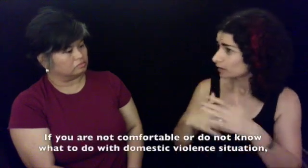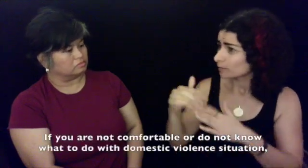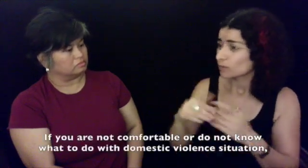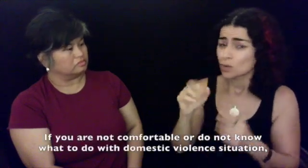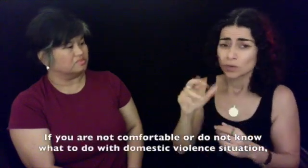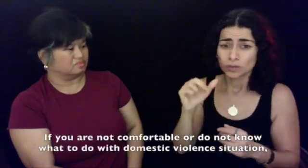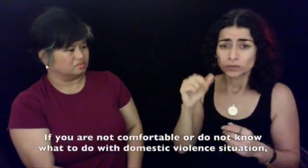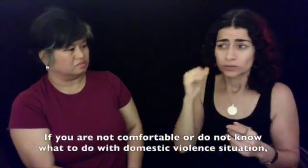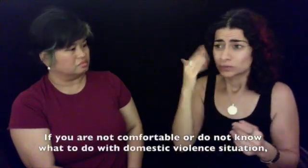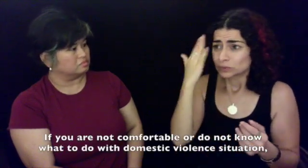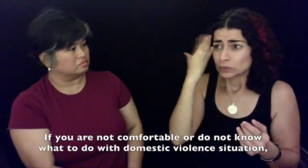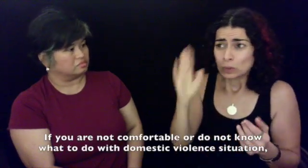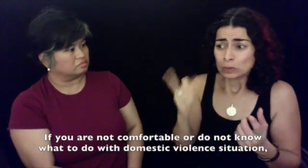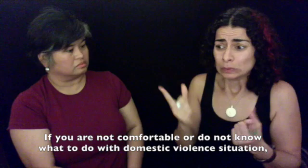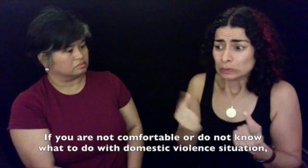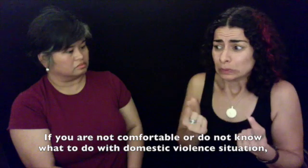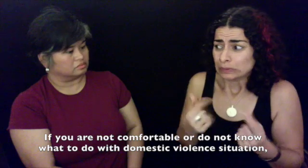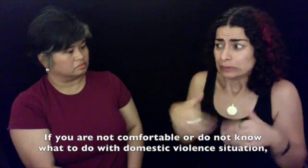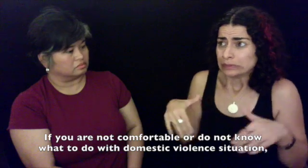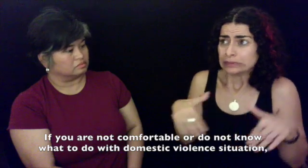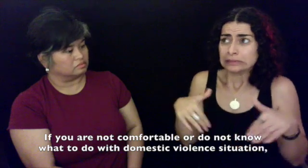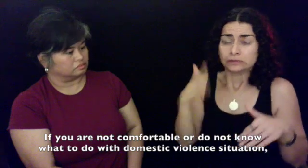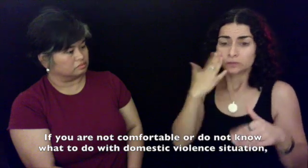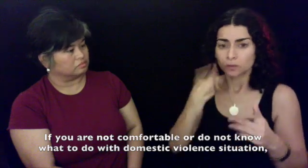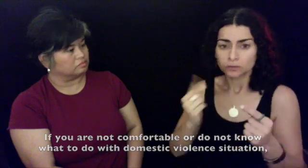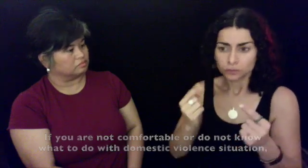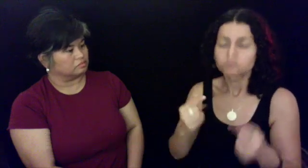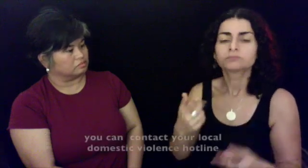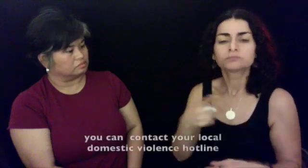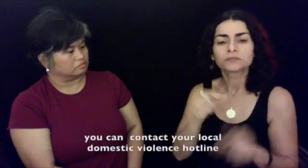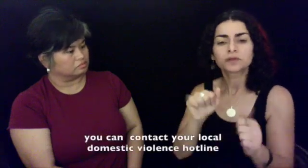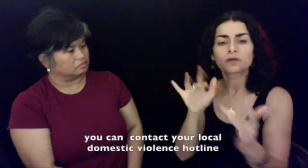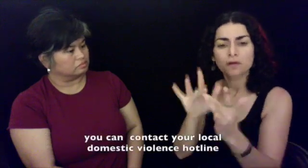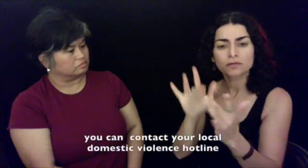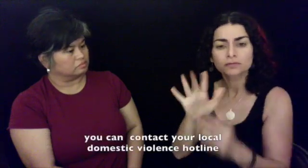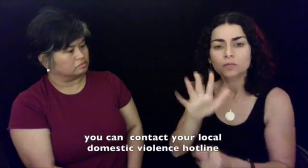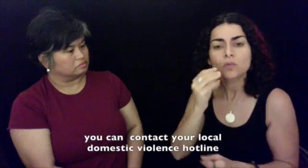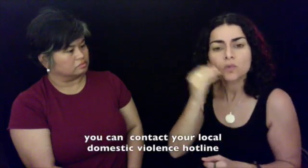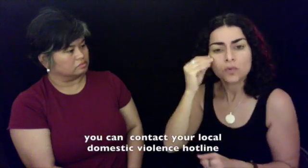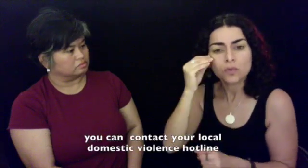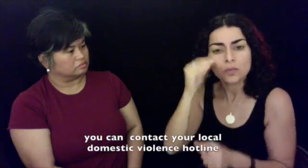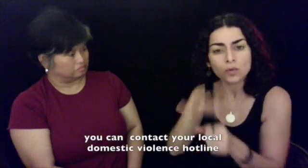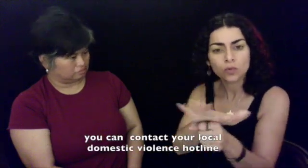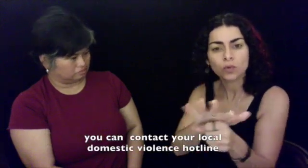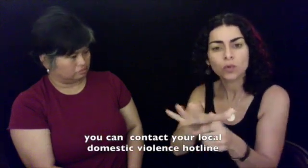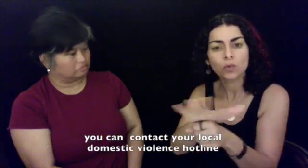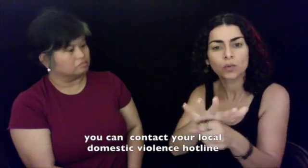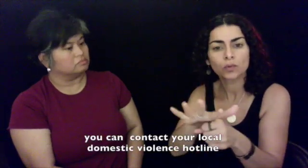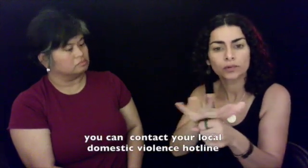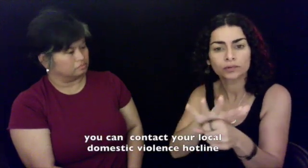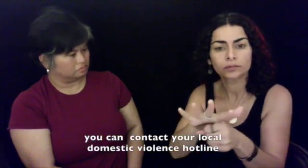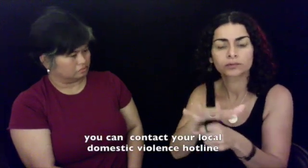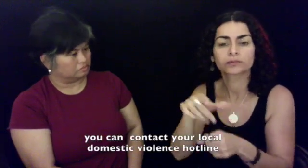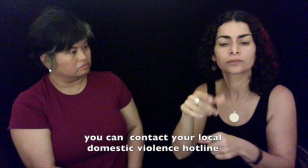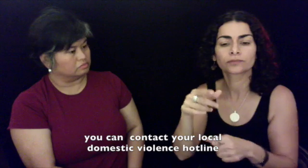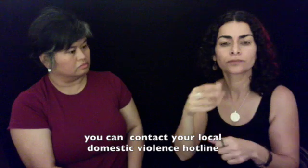But if you're not comfortable or do not know how to do with this situation, you can contact your local domestic